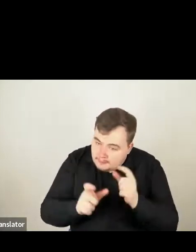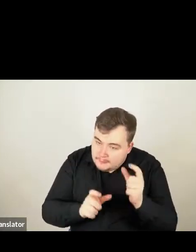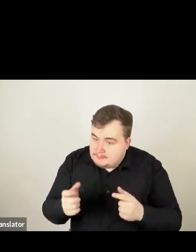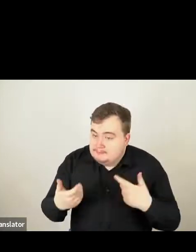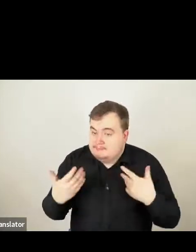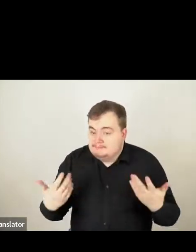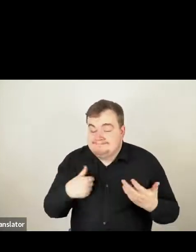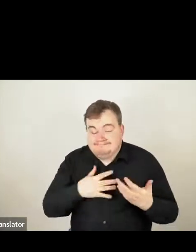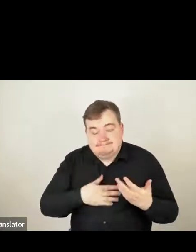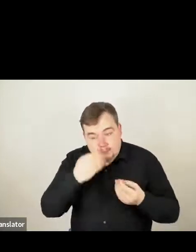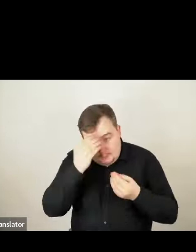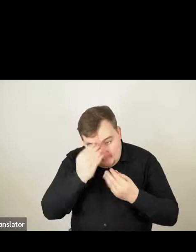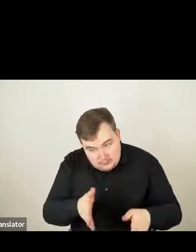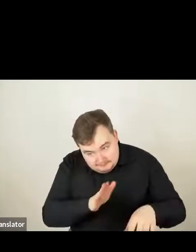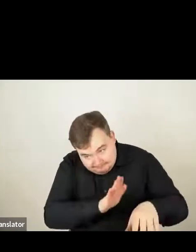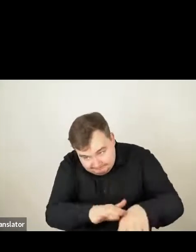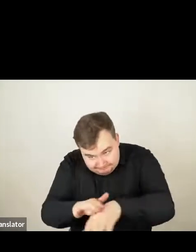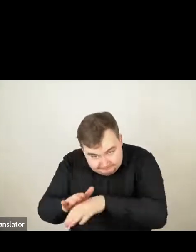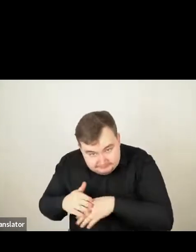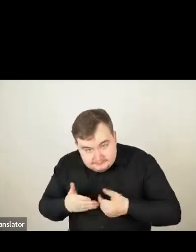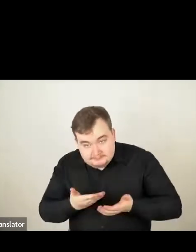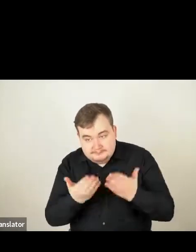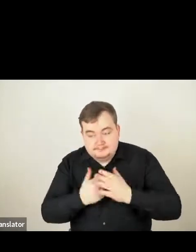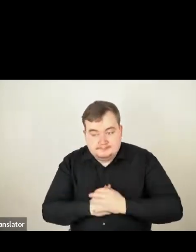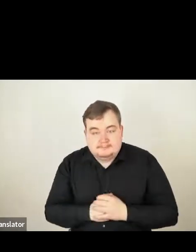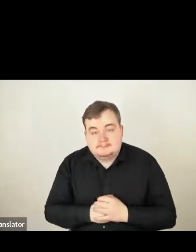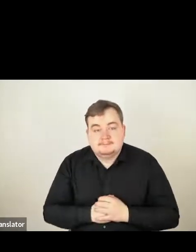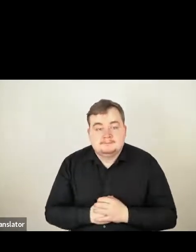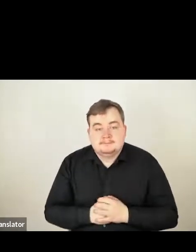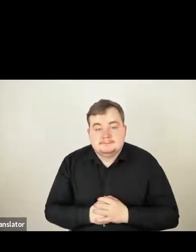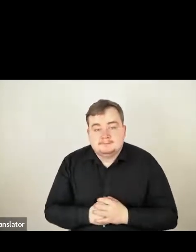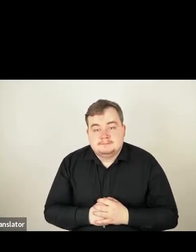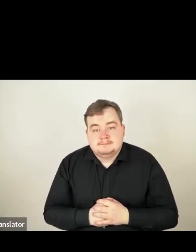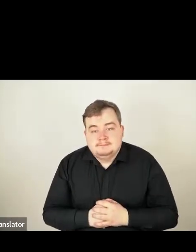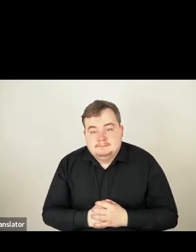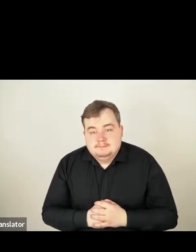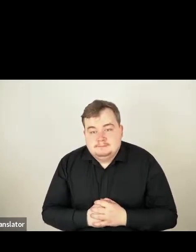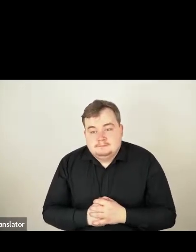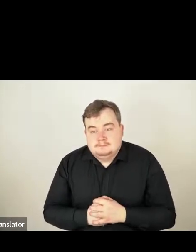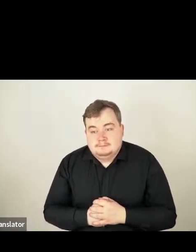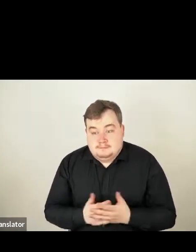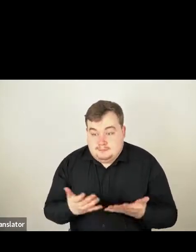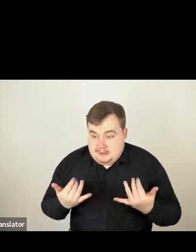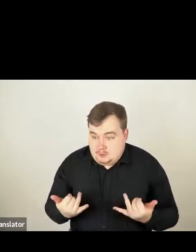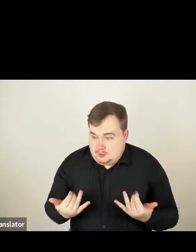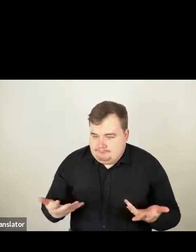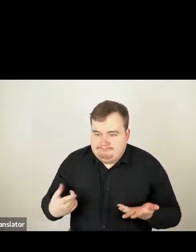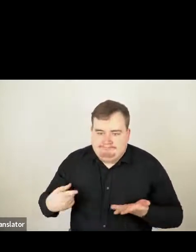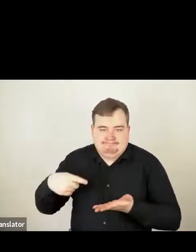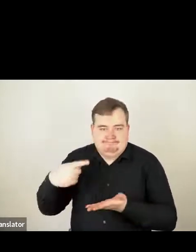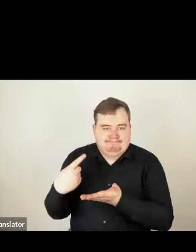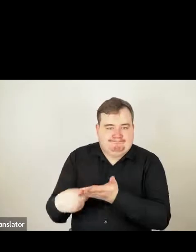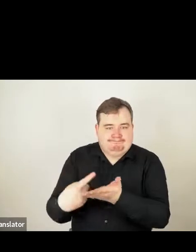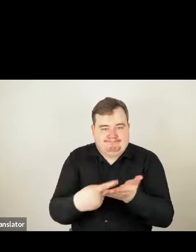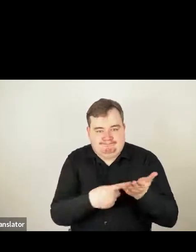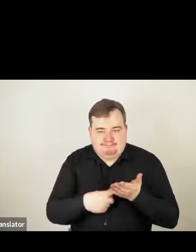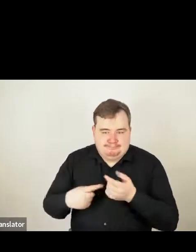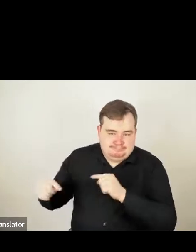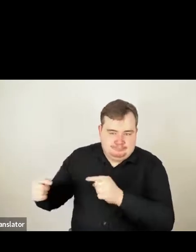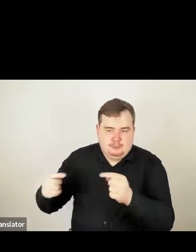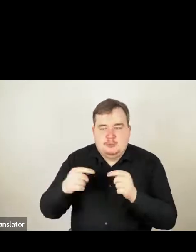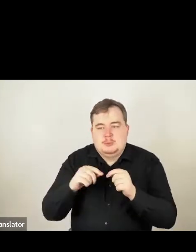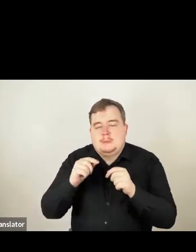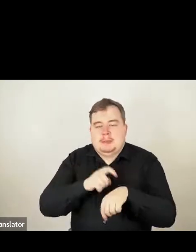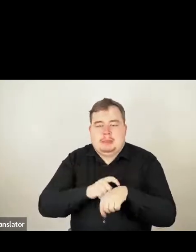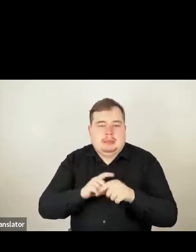you can express your interest for comments and short statements of up to 3 minutes